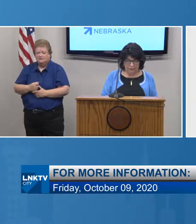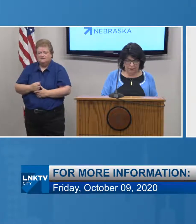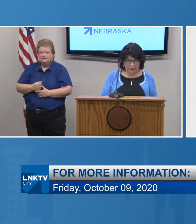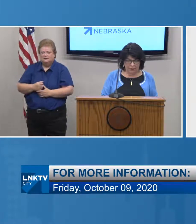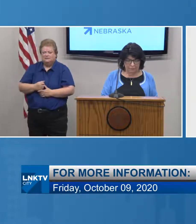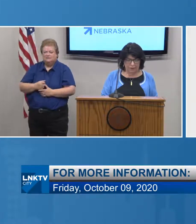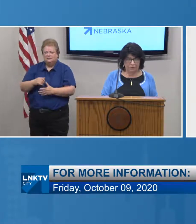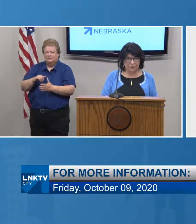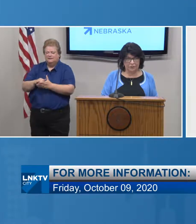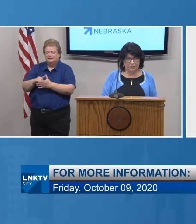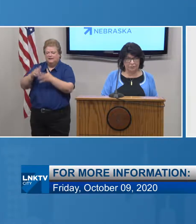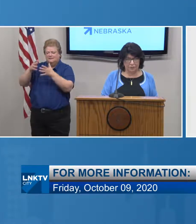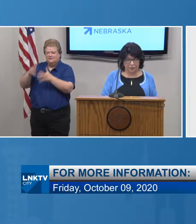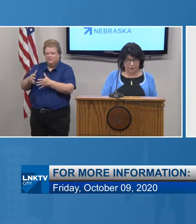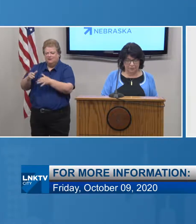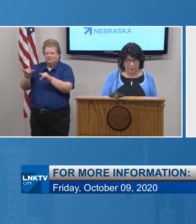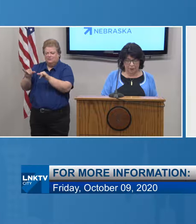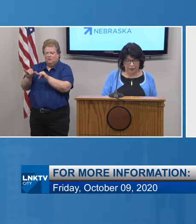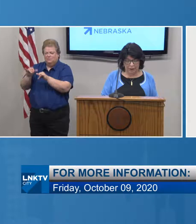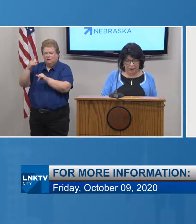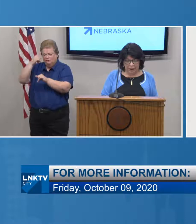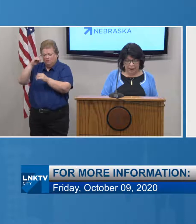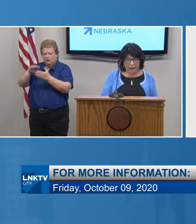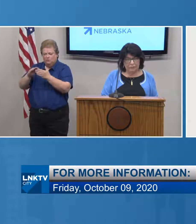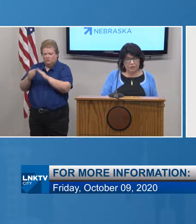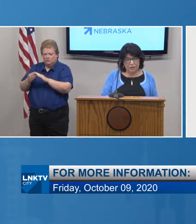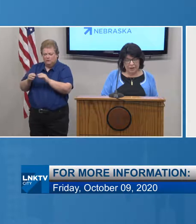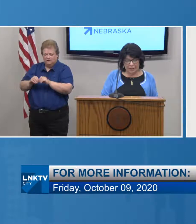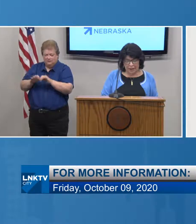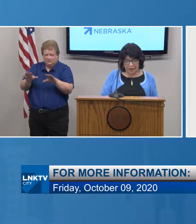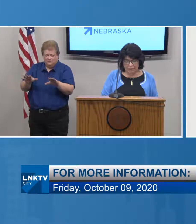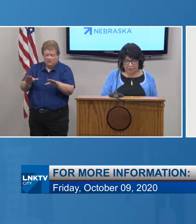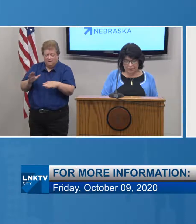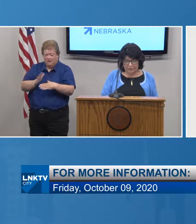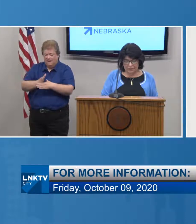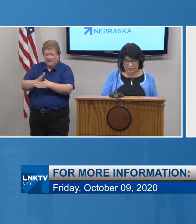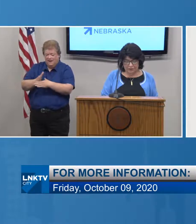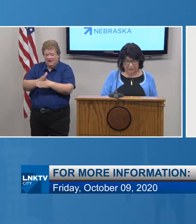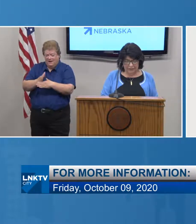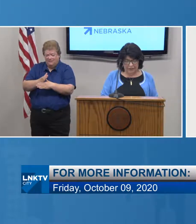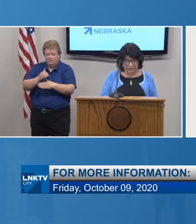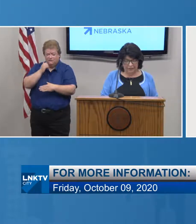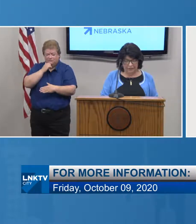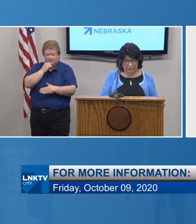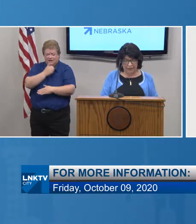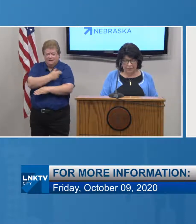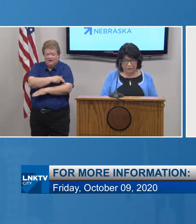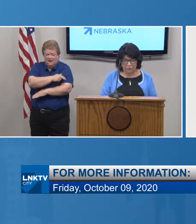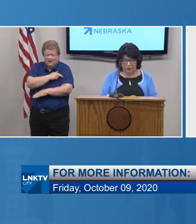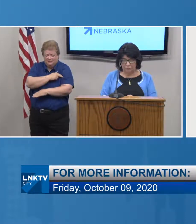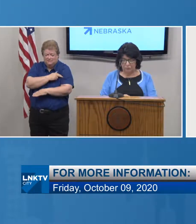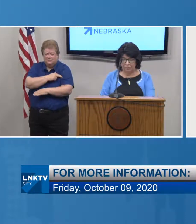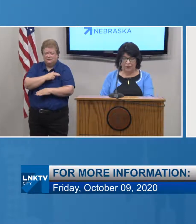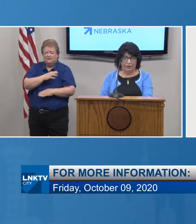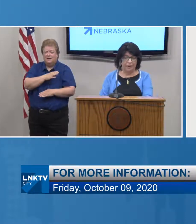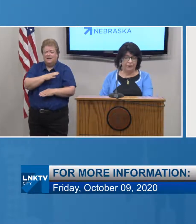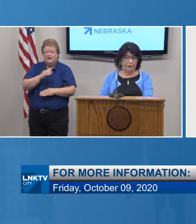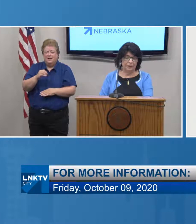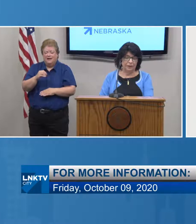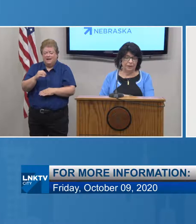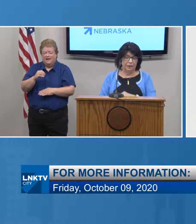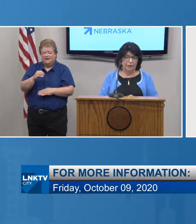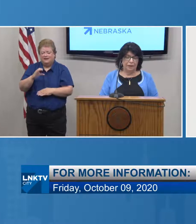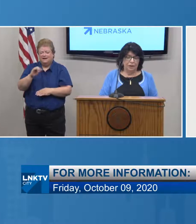are the remaining metrics of community spread. Average daily hospitalizations, cases, and case rate per